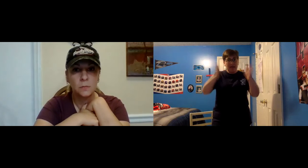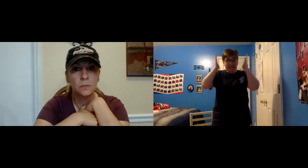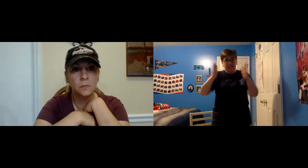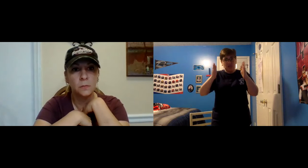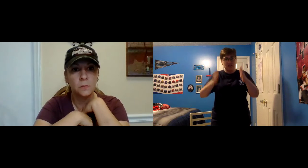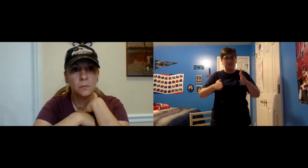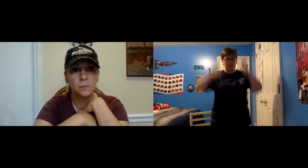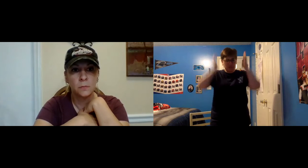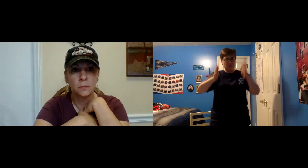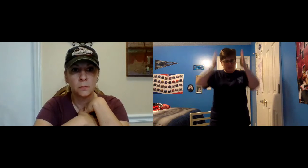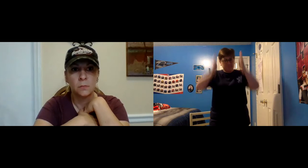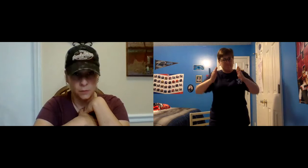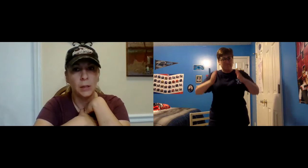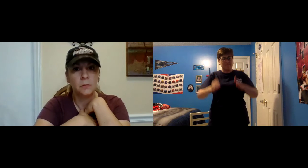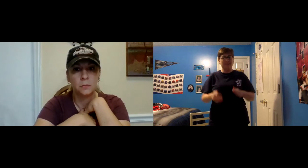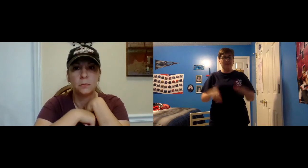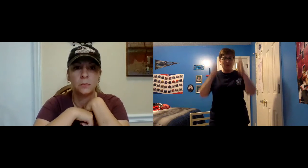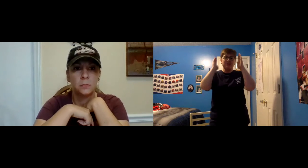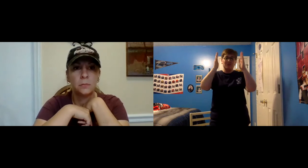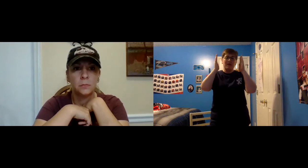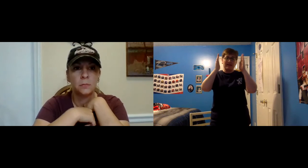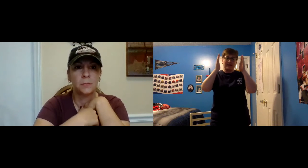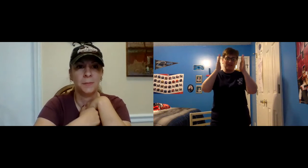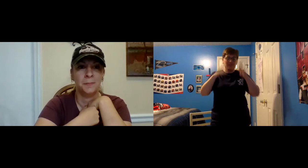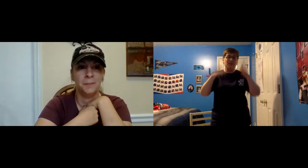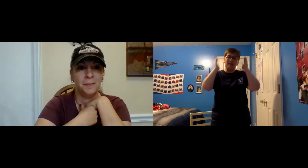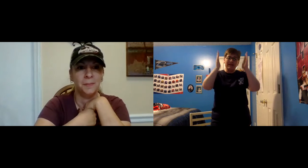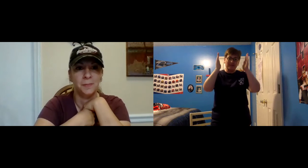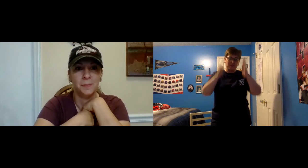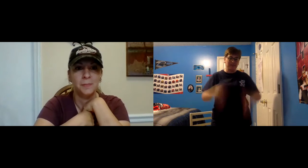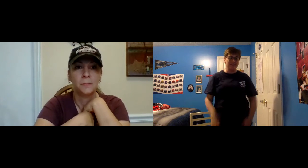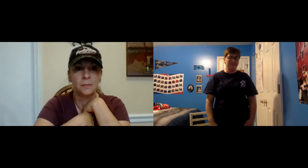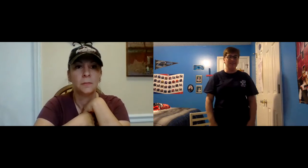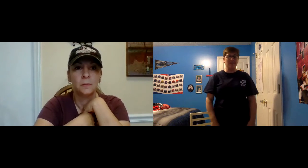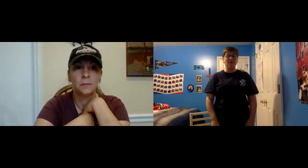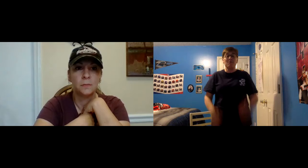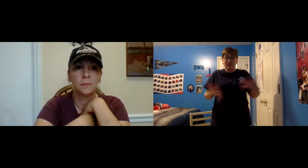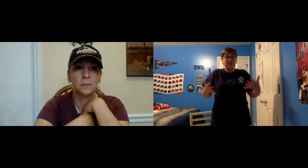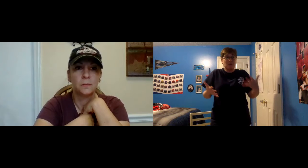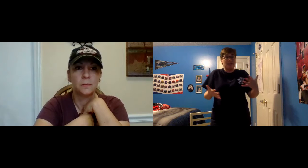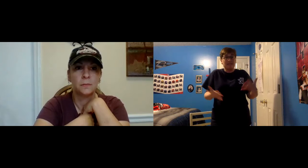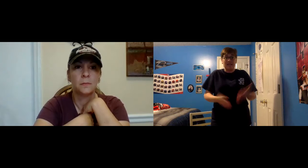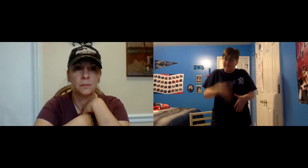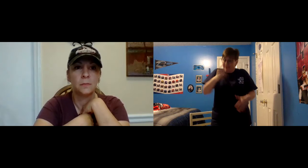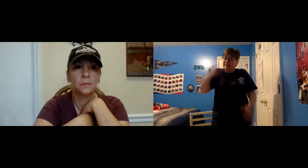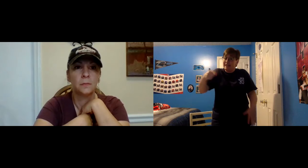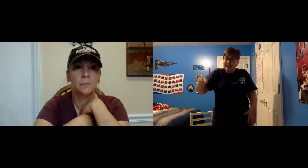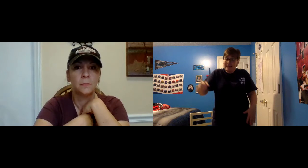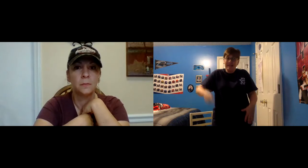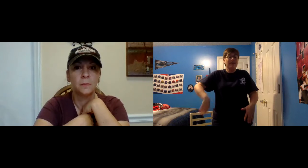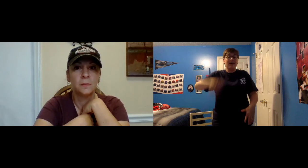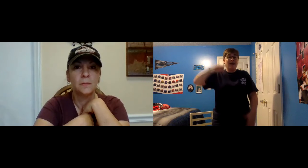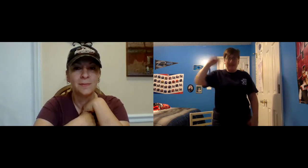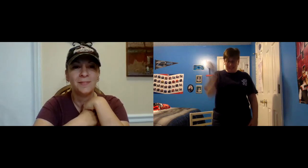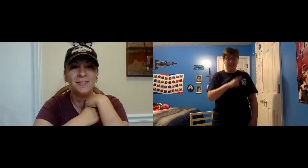like pay attention. You can just, or you just do pay attention. Pay attention, please. How many more times do I need to say it? Because if I have to say it